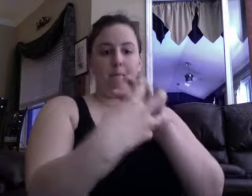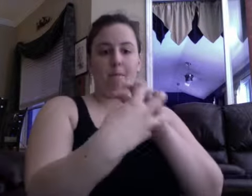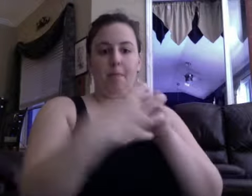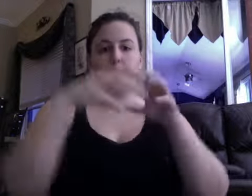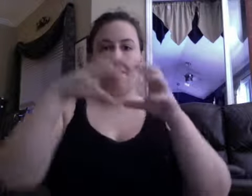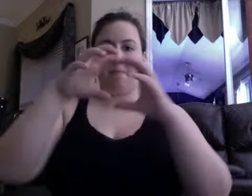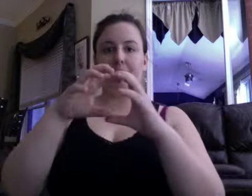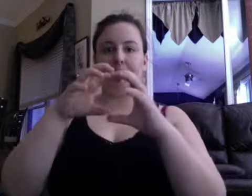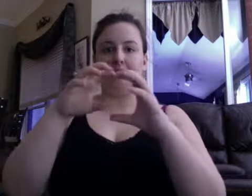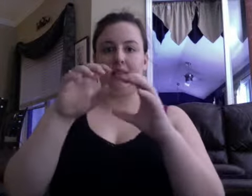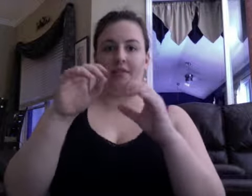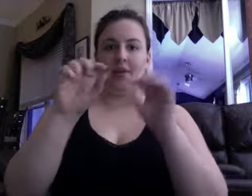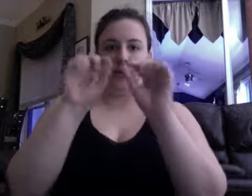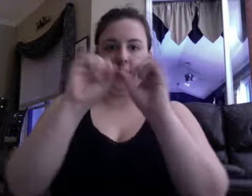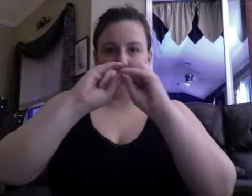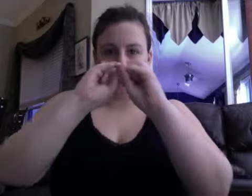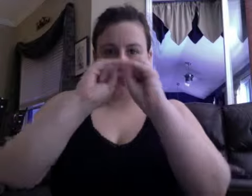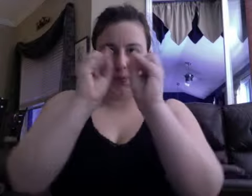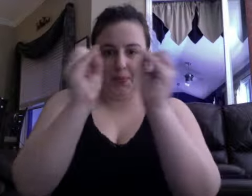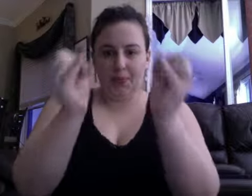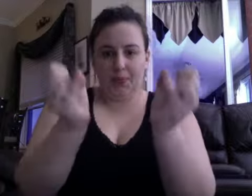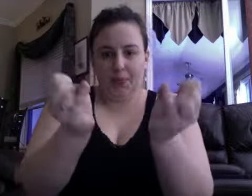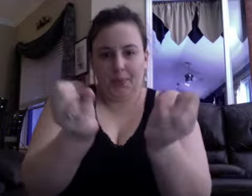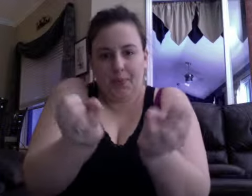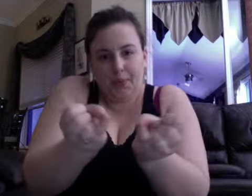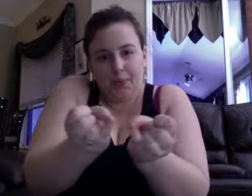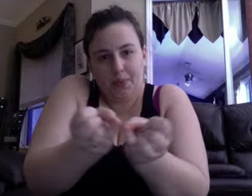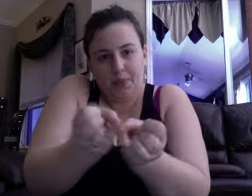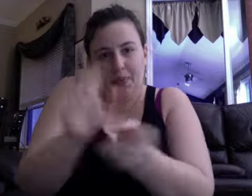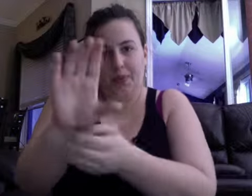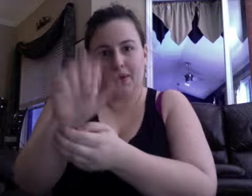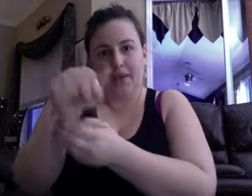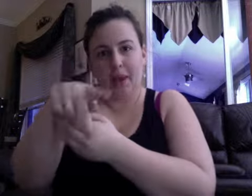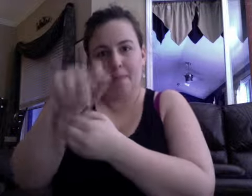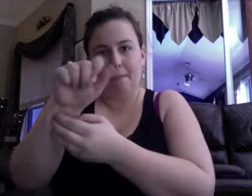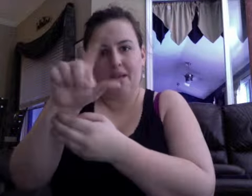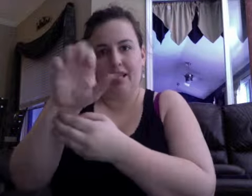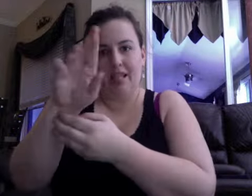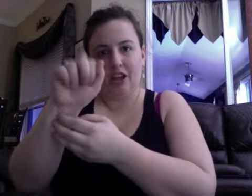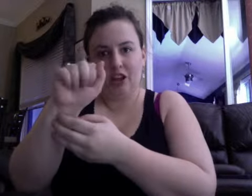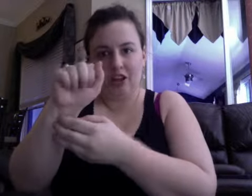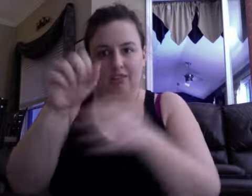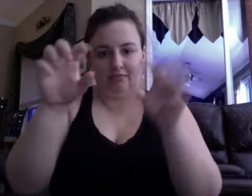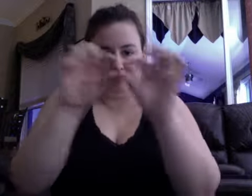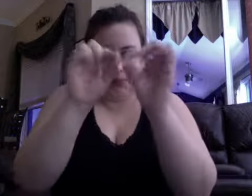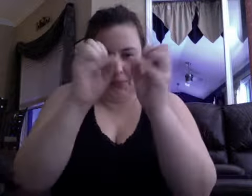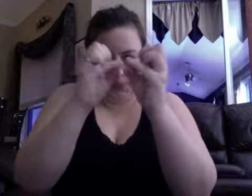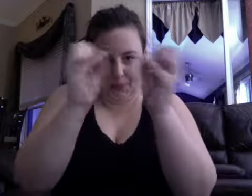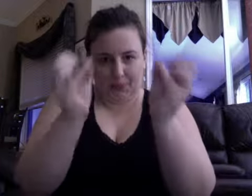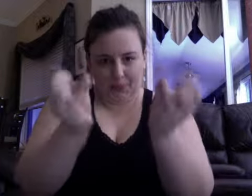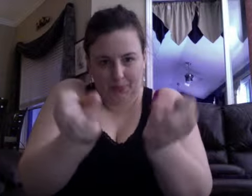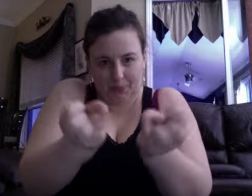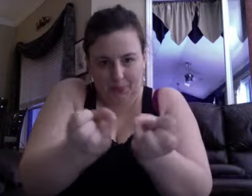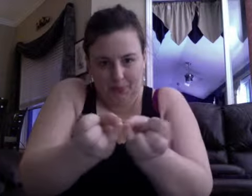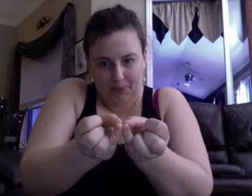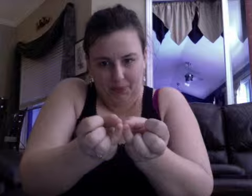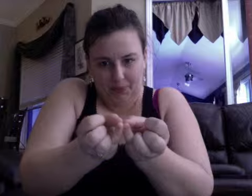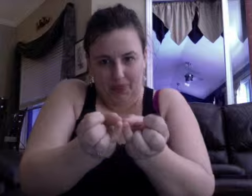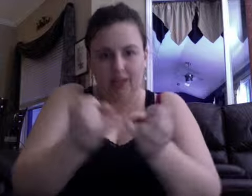have very thin walls, and the walls between the tiny air sacs and the capillaries,